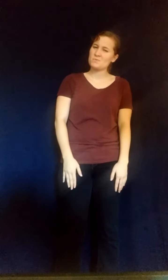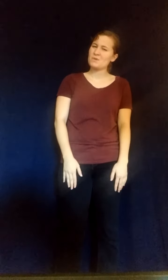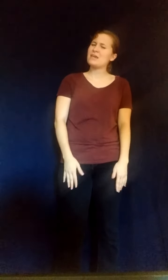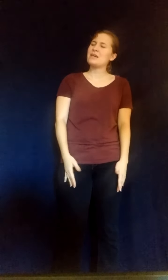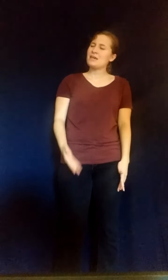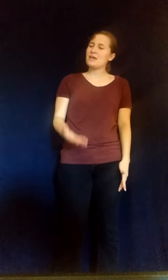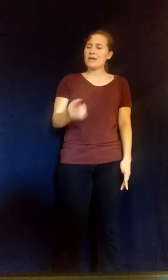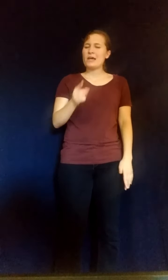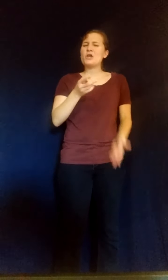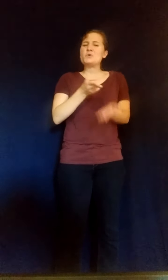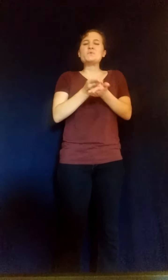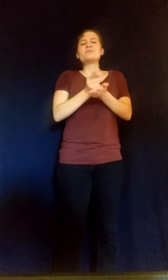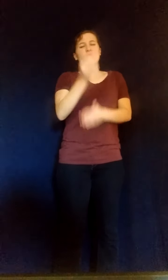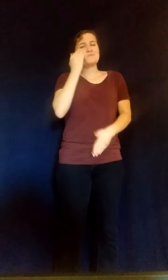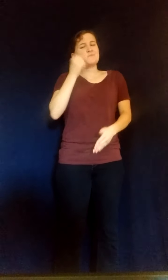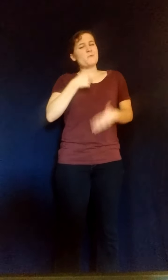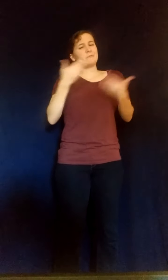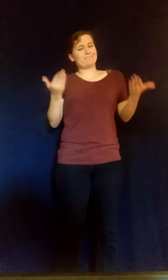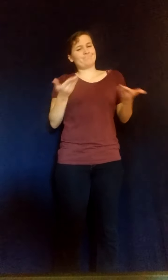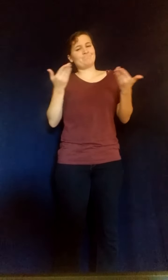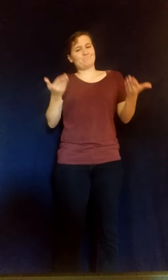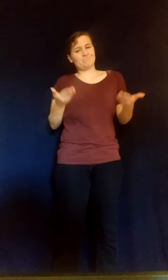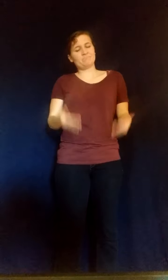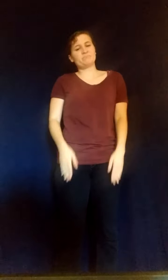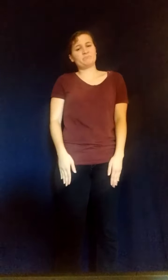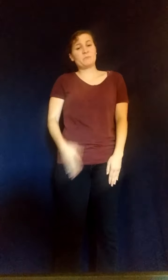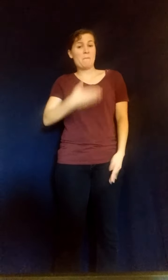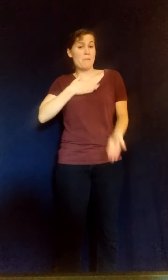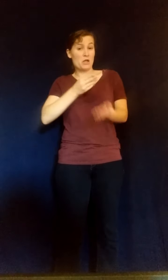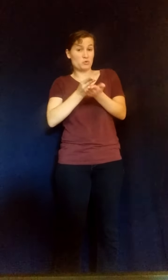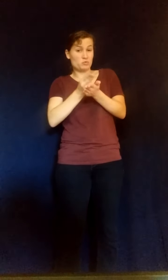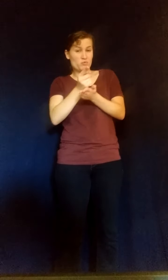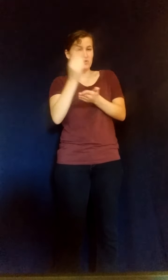is, you know I'm here. You know my truth, and you're scared.